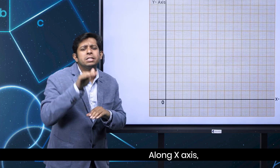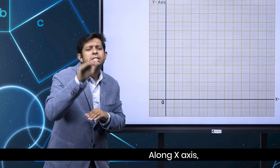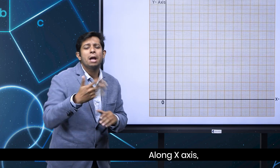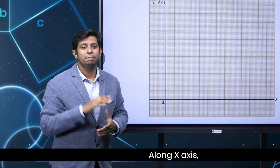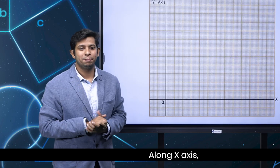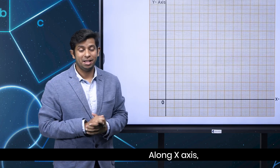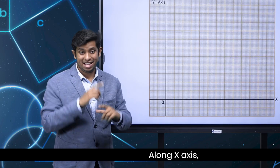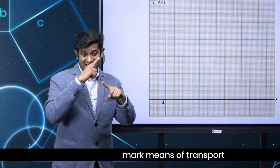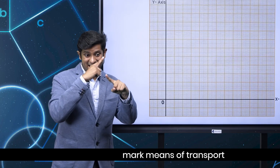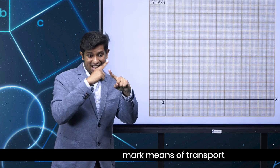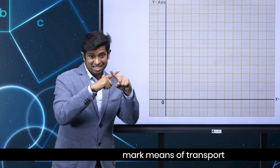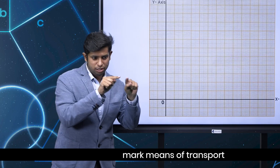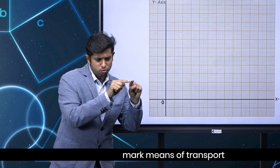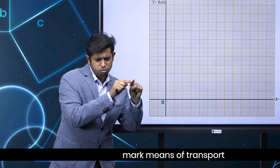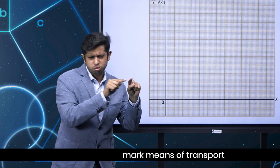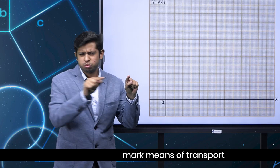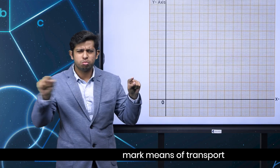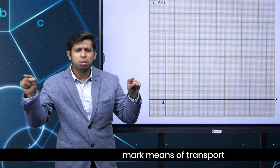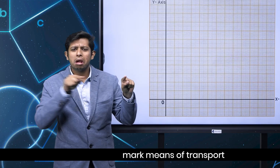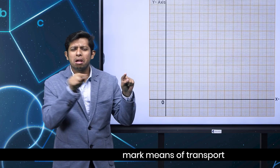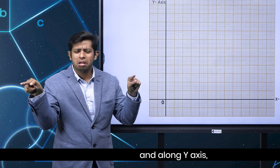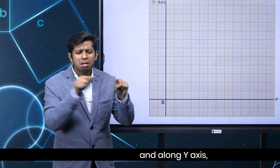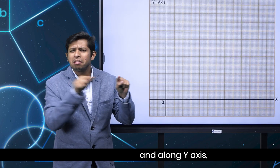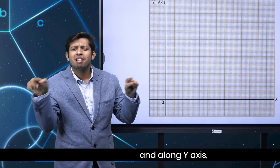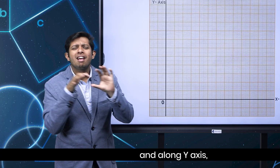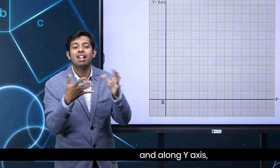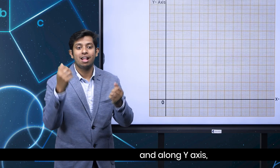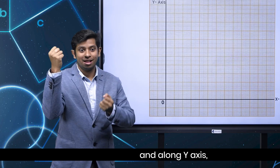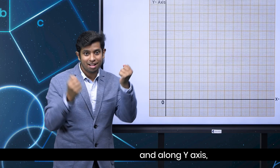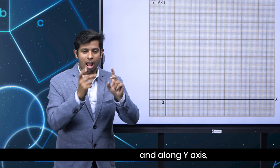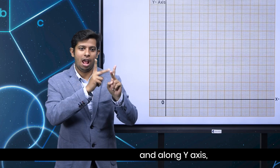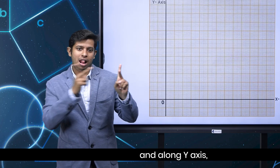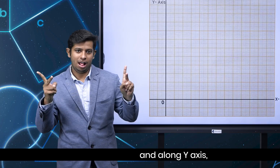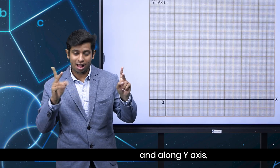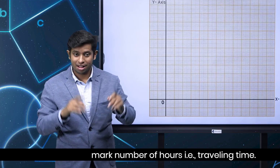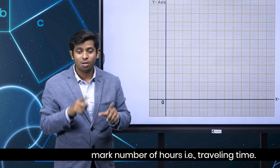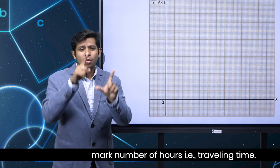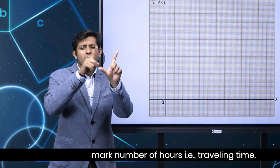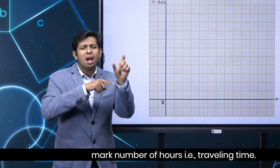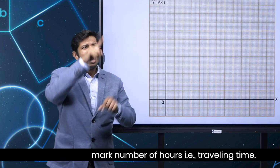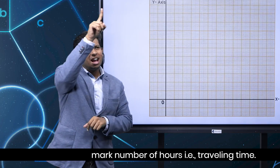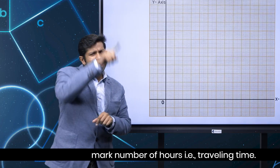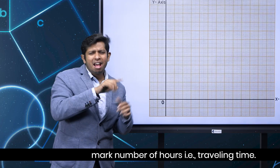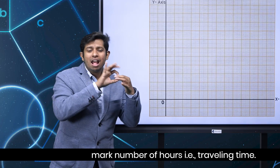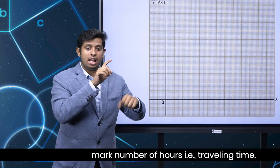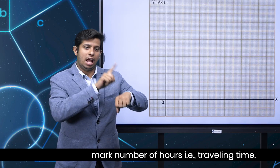Along x-axis, mark means of transport, and along y-axis, mark number of hours, that is travelling